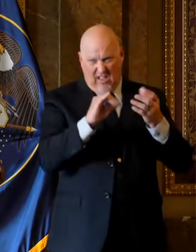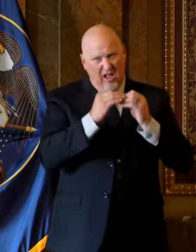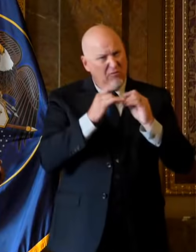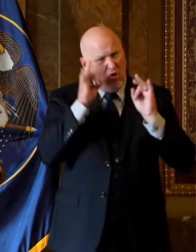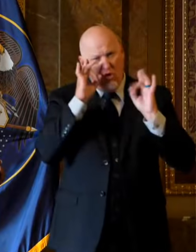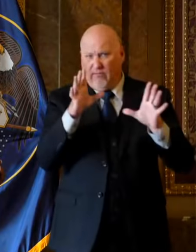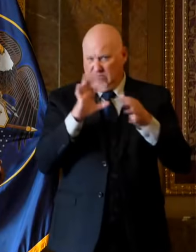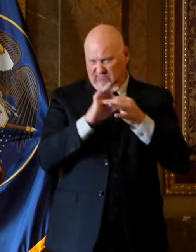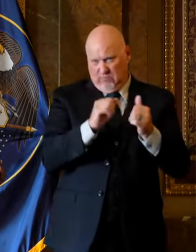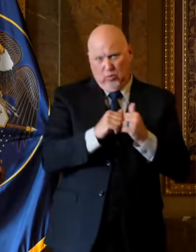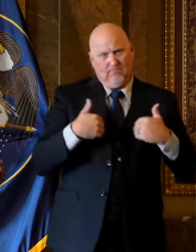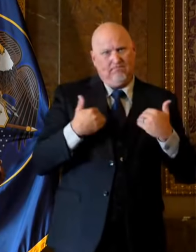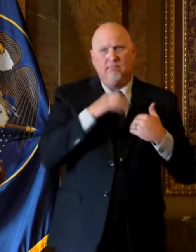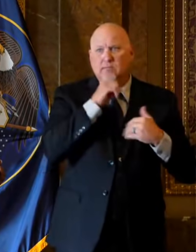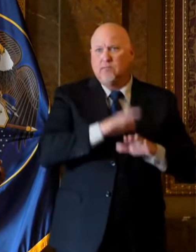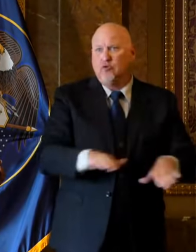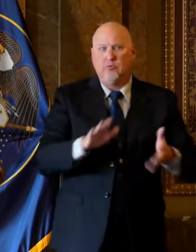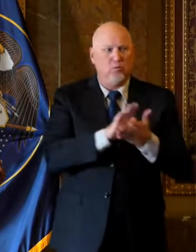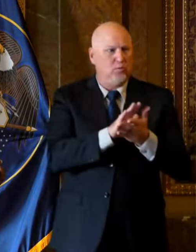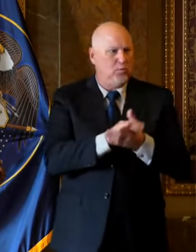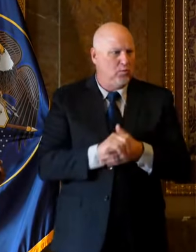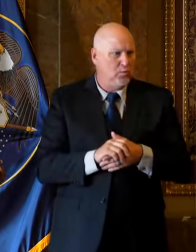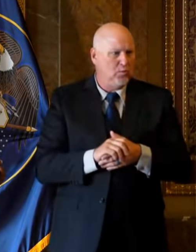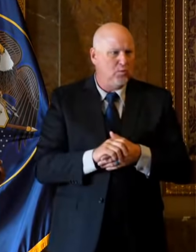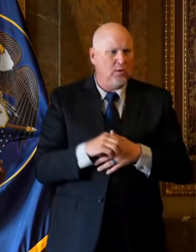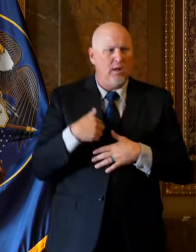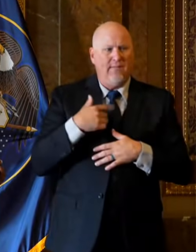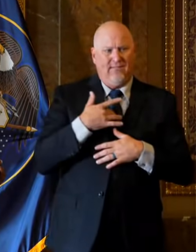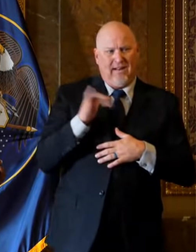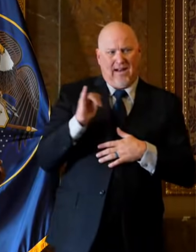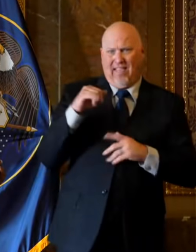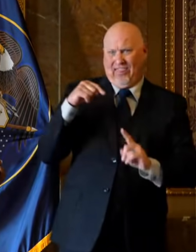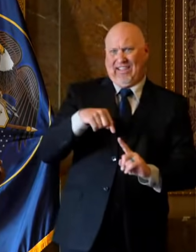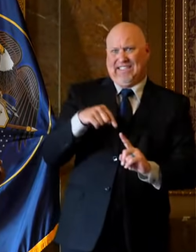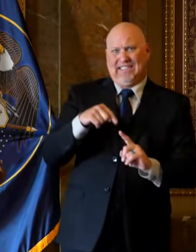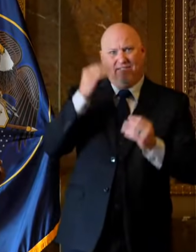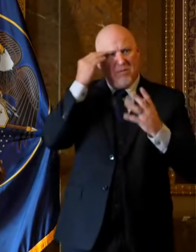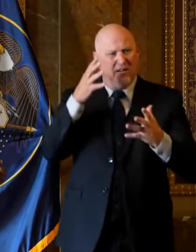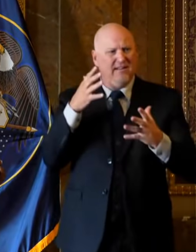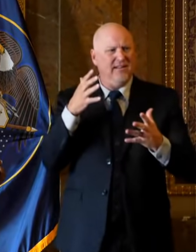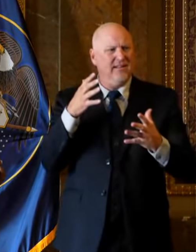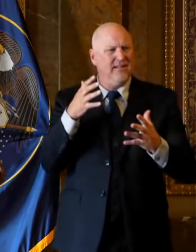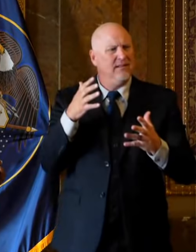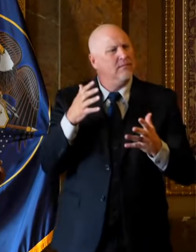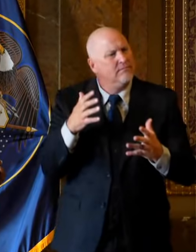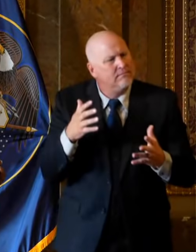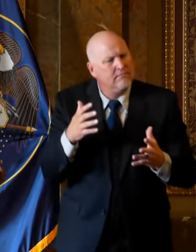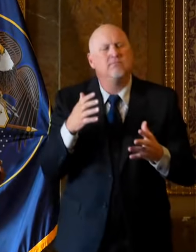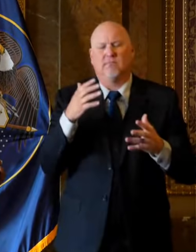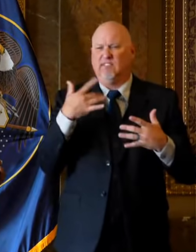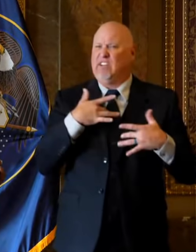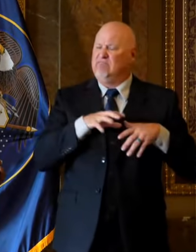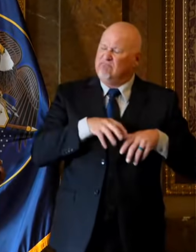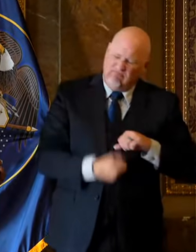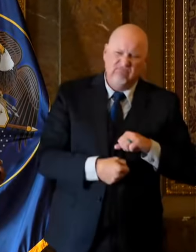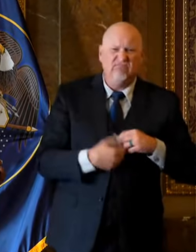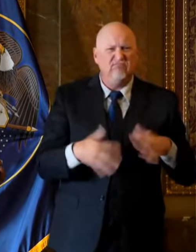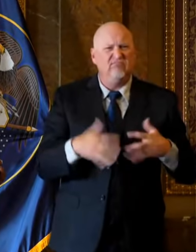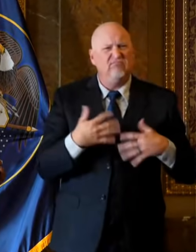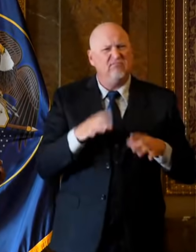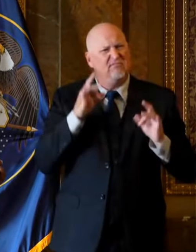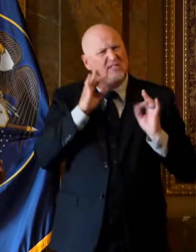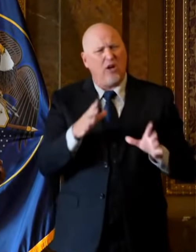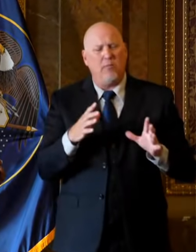potentially devastating information about how full our hospitals already are, about the